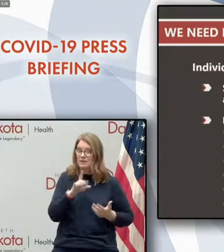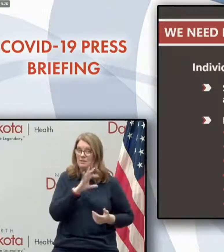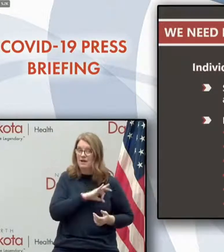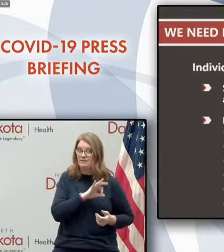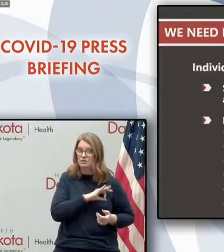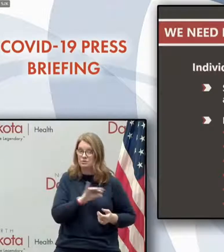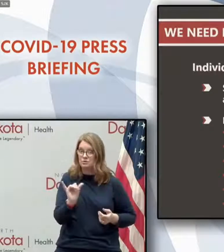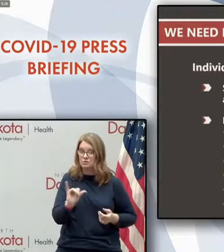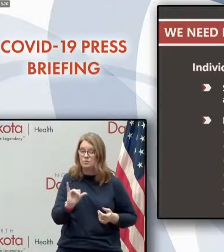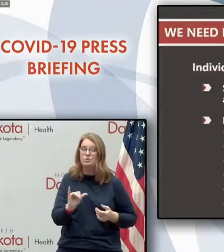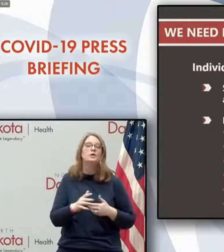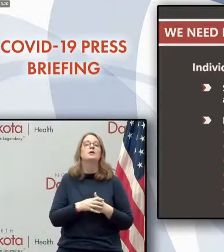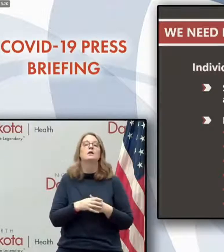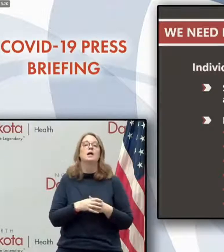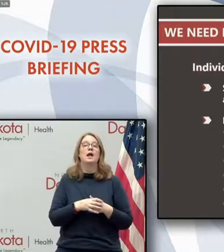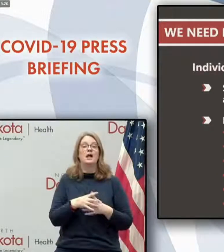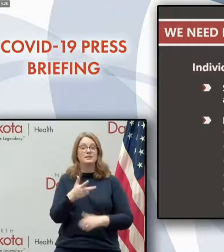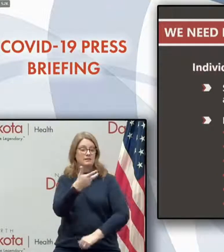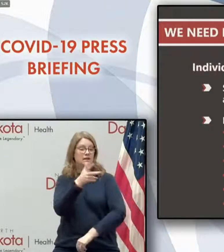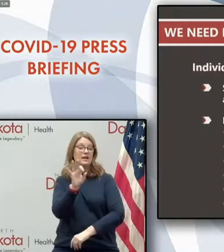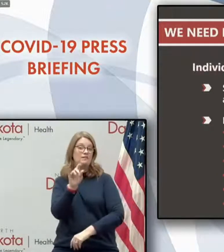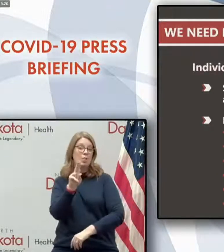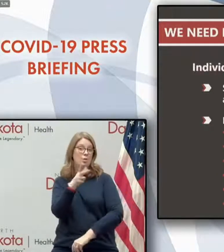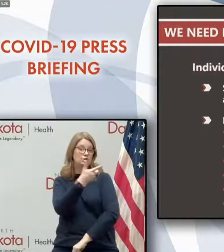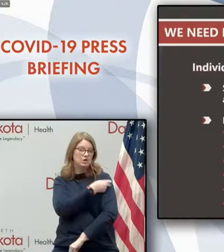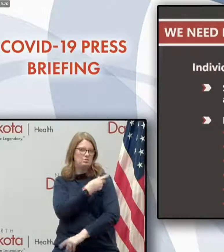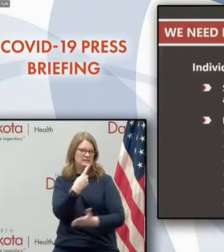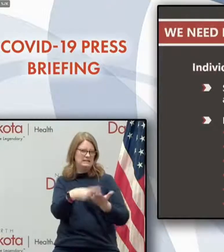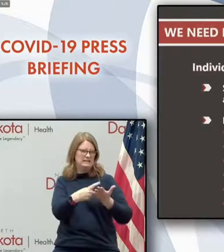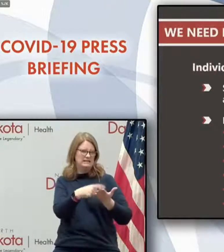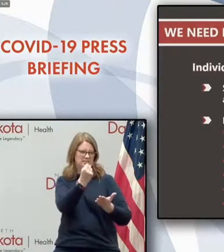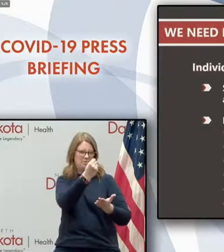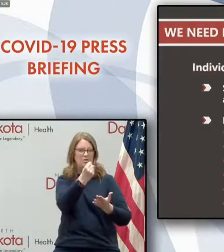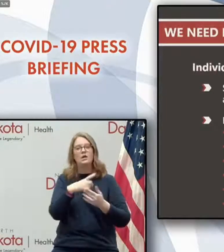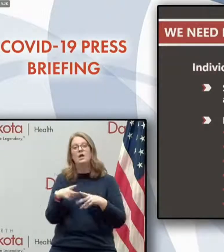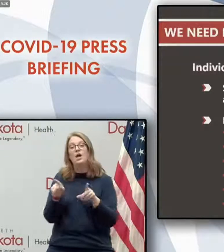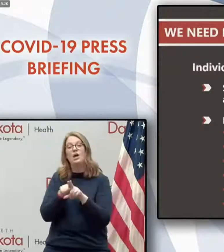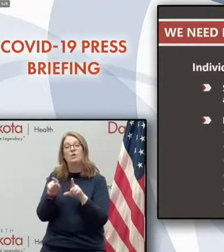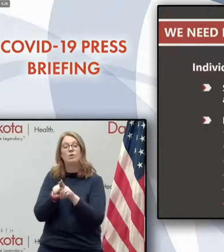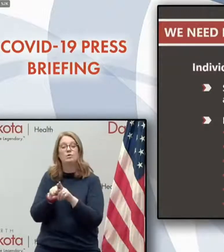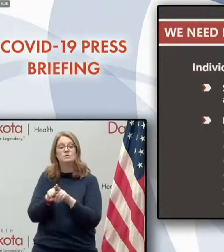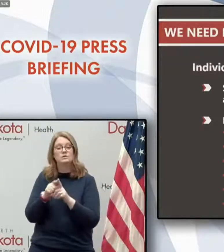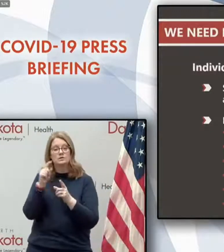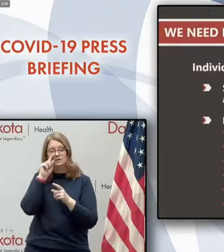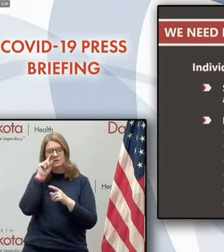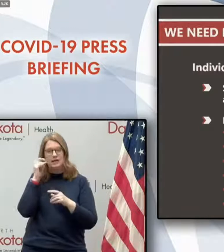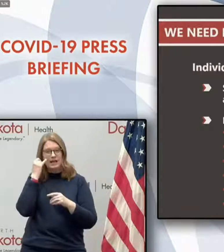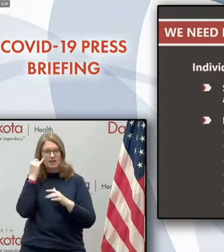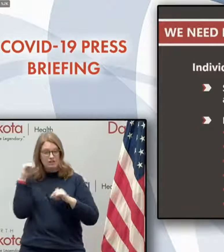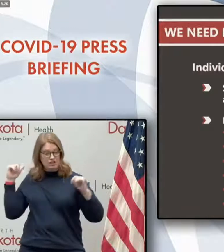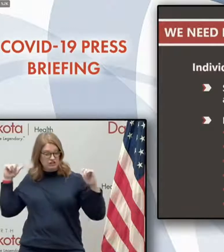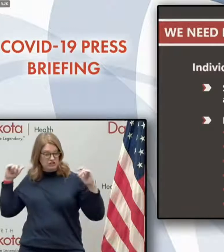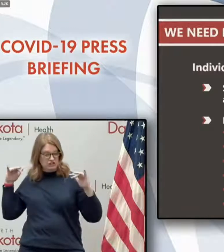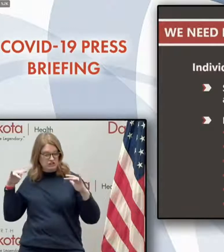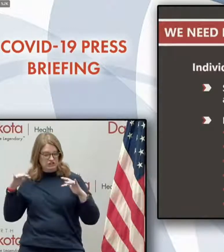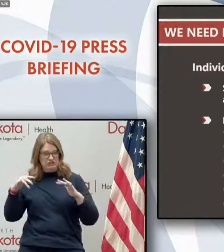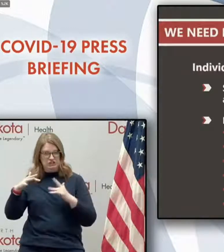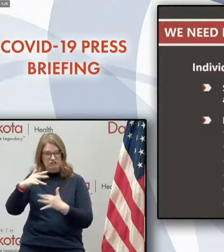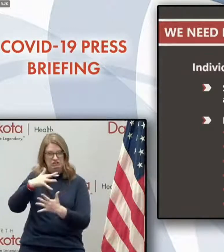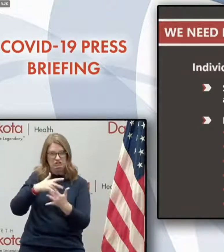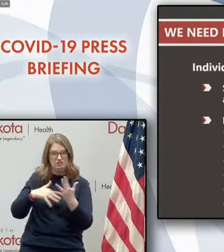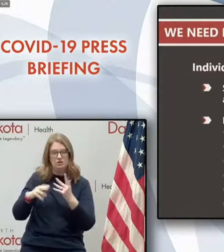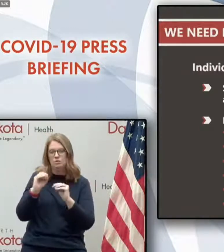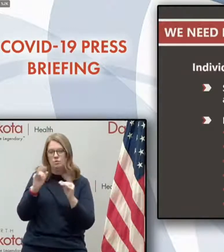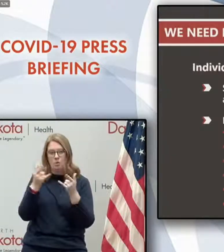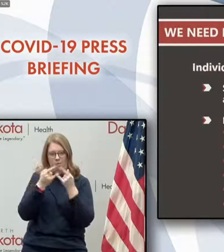And talk about getting your flu shot in a second. And again, avoid and eliminate opportunities for maskless crowding and limit all private